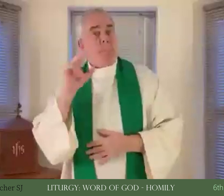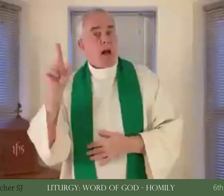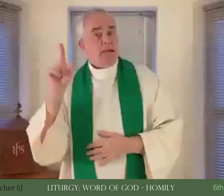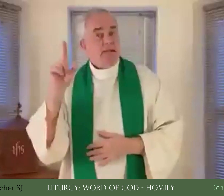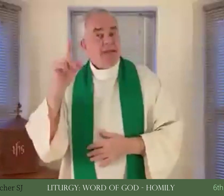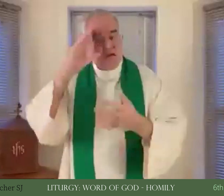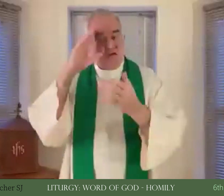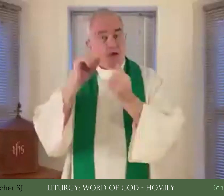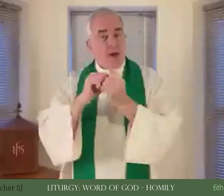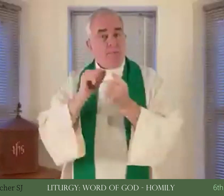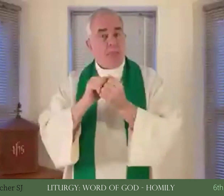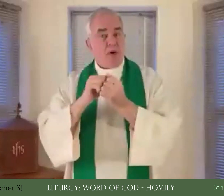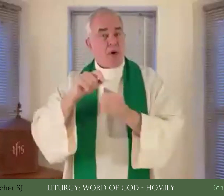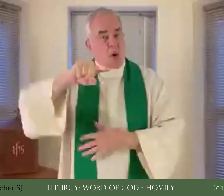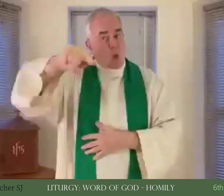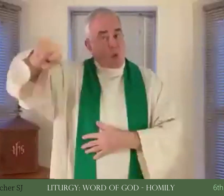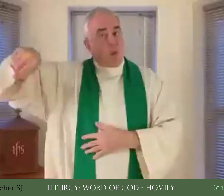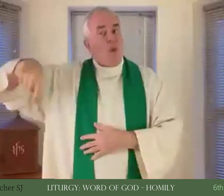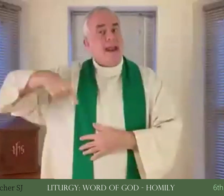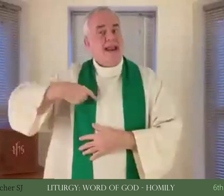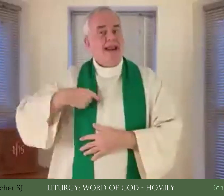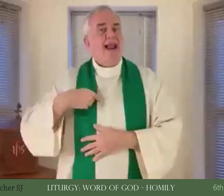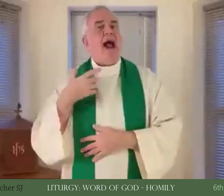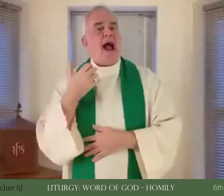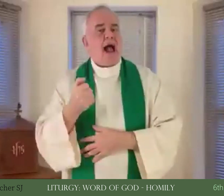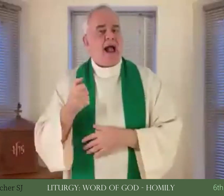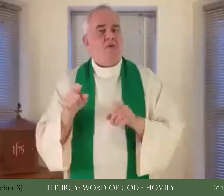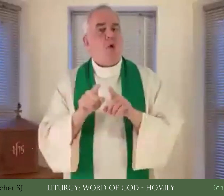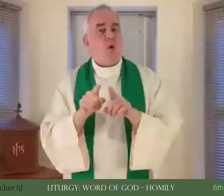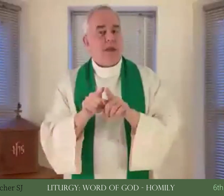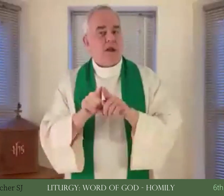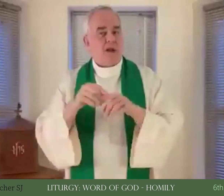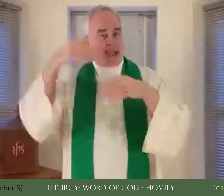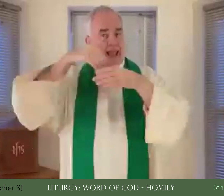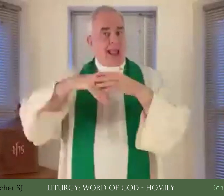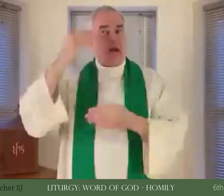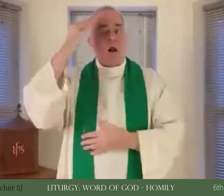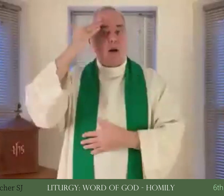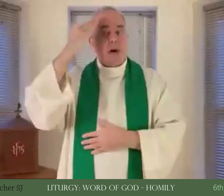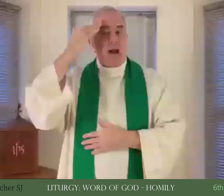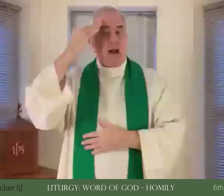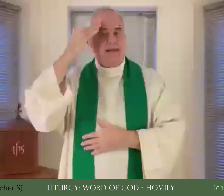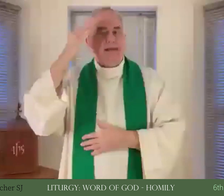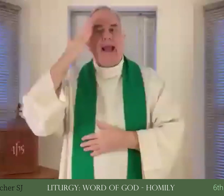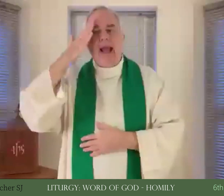But remember, we have also in our mind